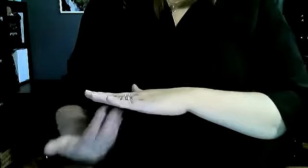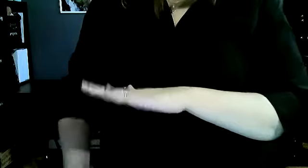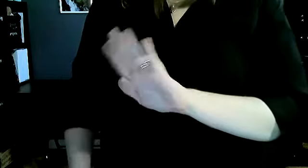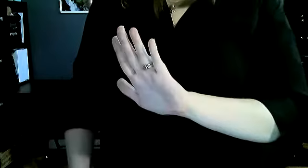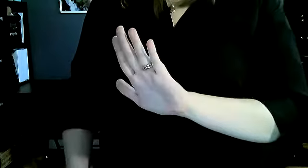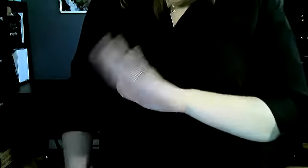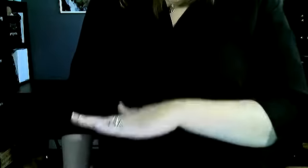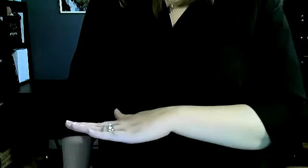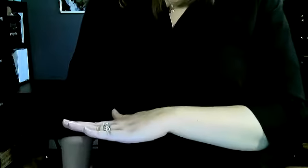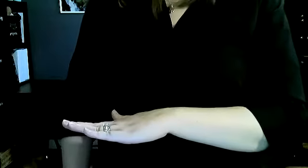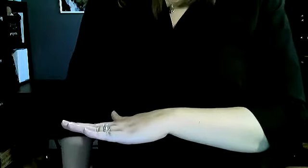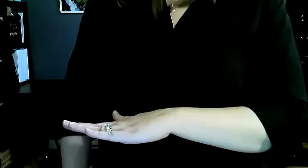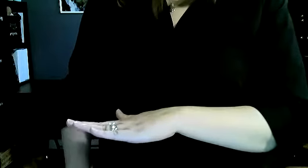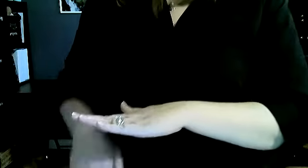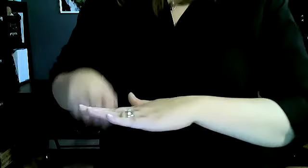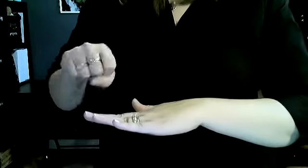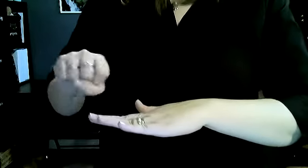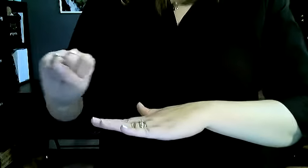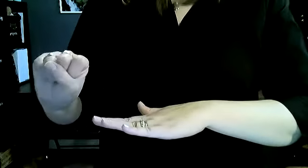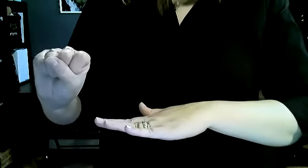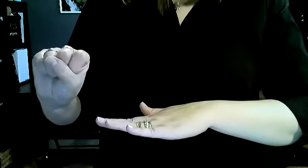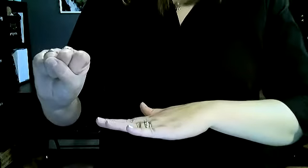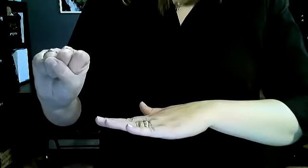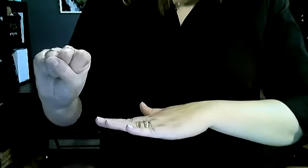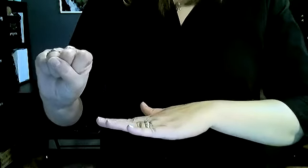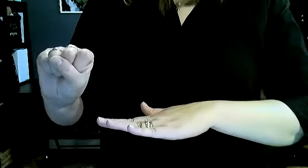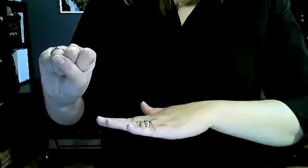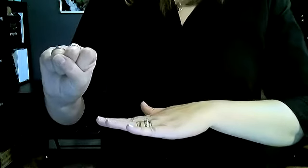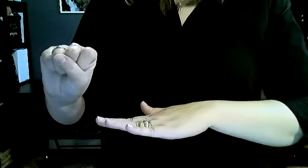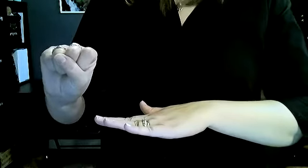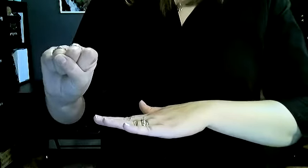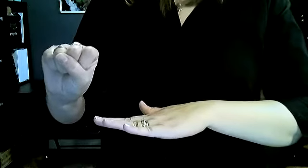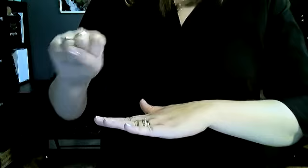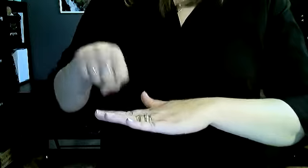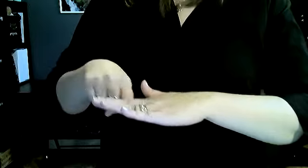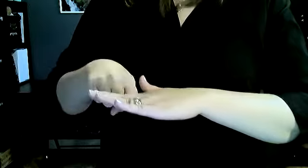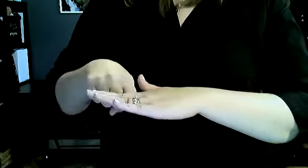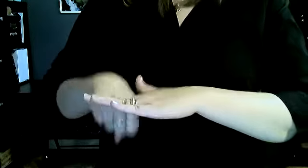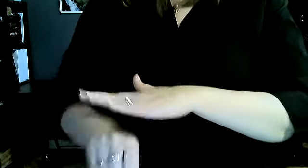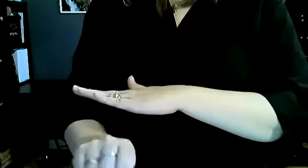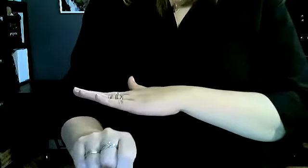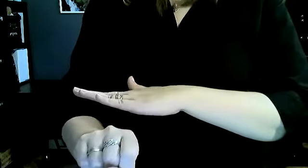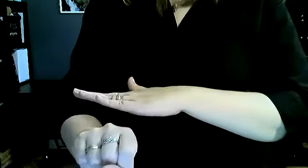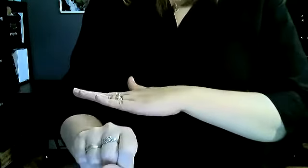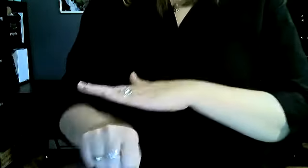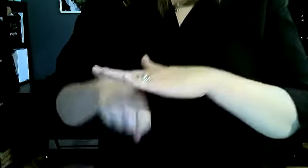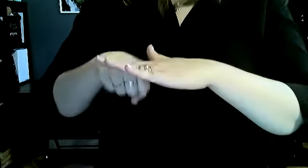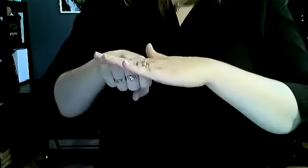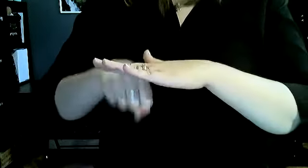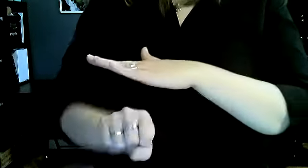flat hand. And then your dominant hand will have an S hand shape going underneath.